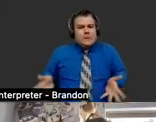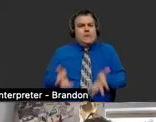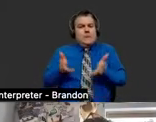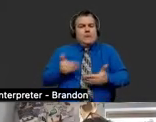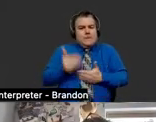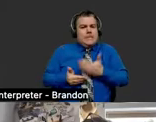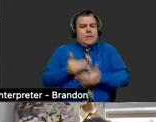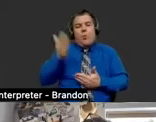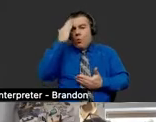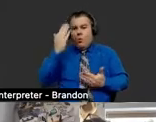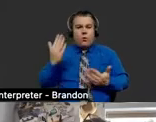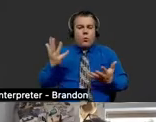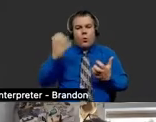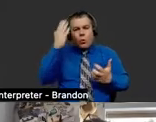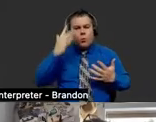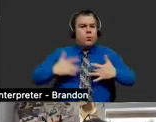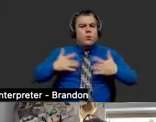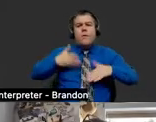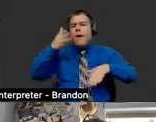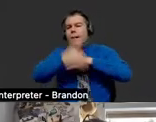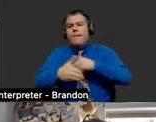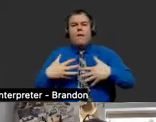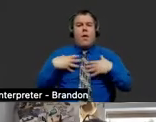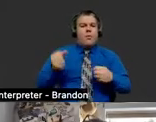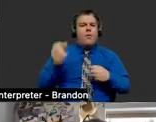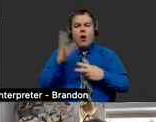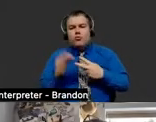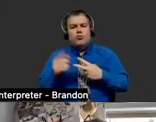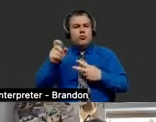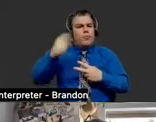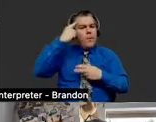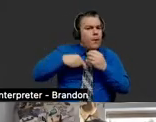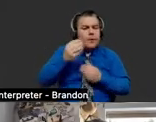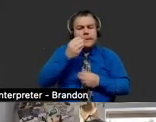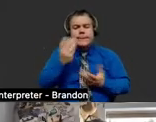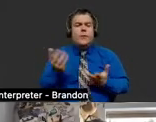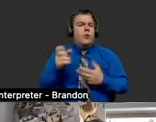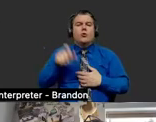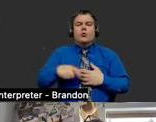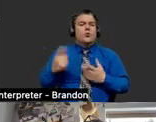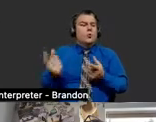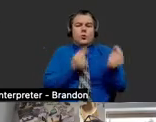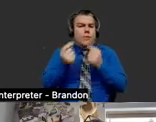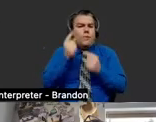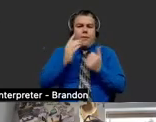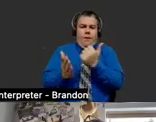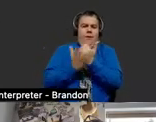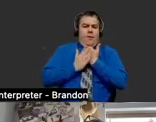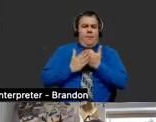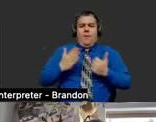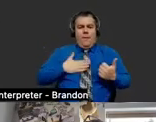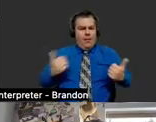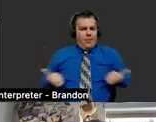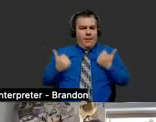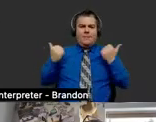know, where do I go from here? What's some healthy options that I should be thinking about eating? What should I be doing to maybe help my lifestyle